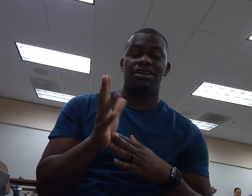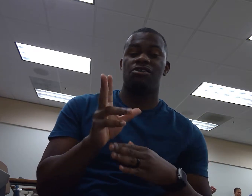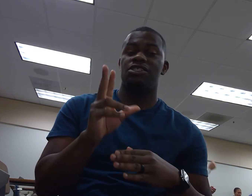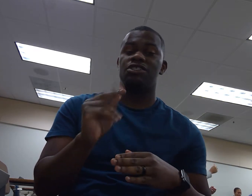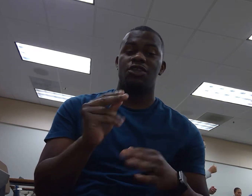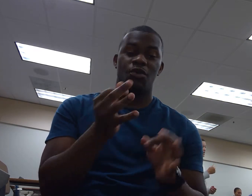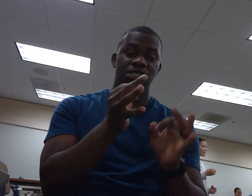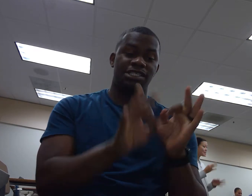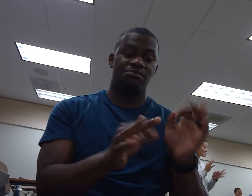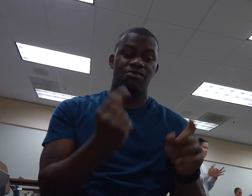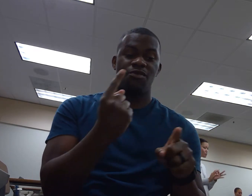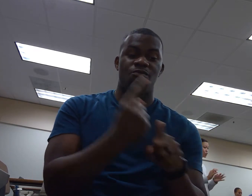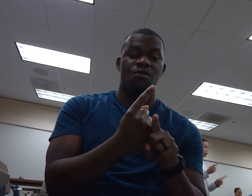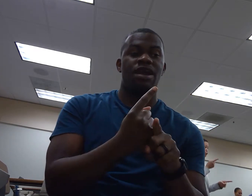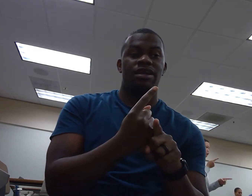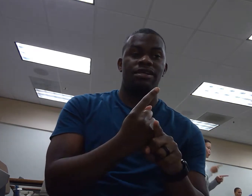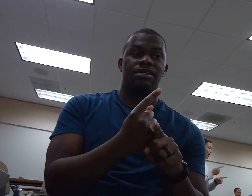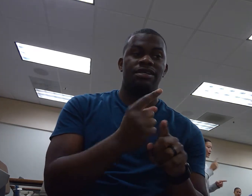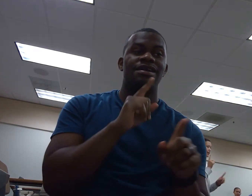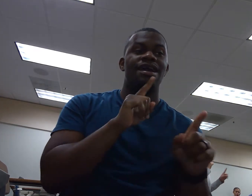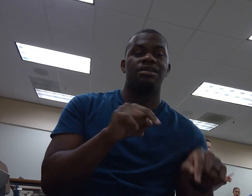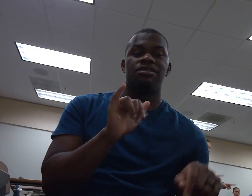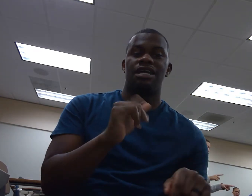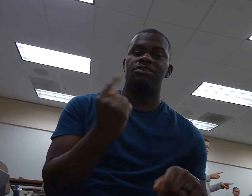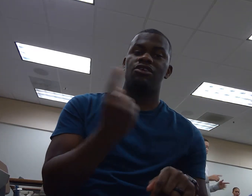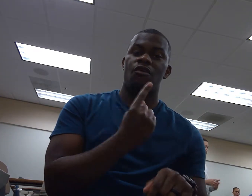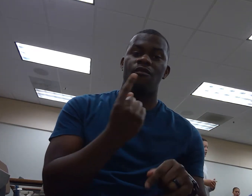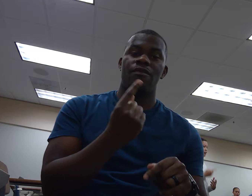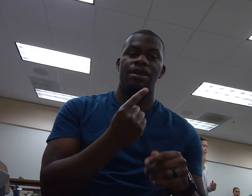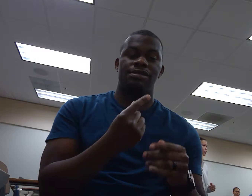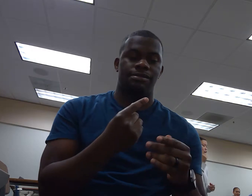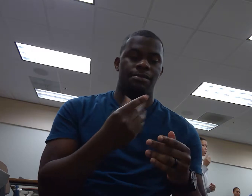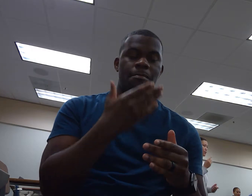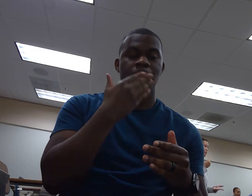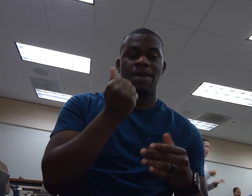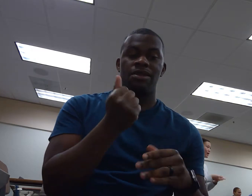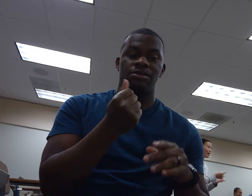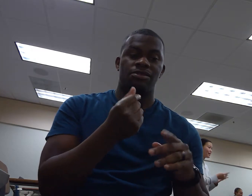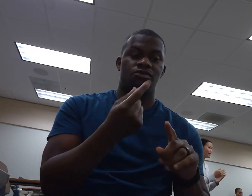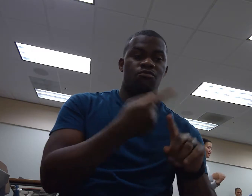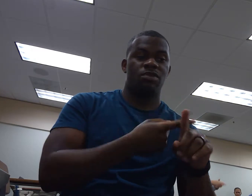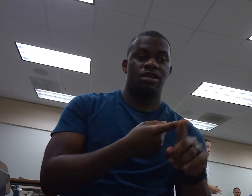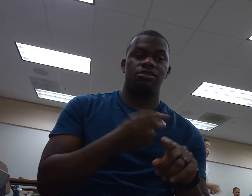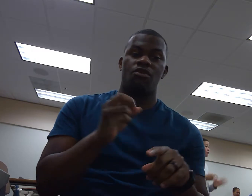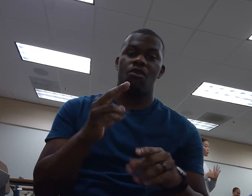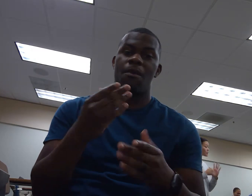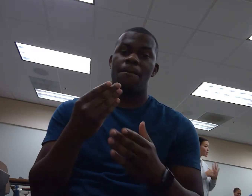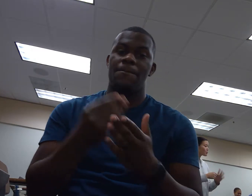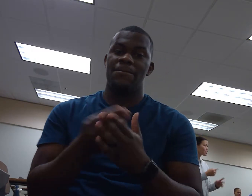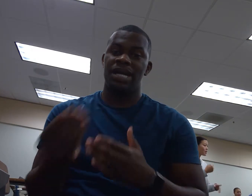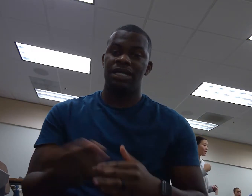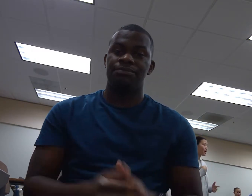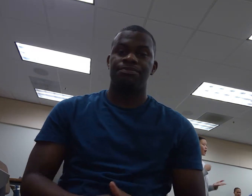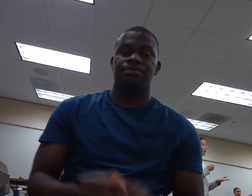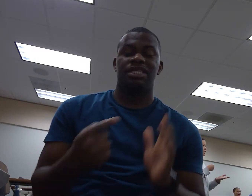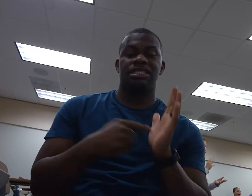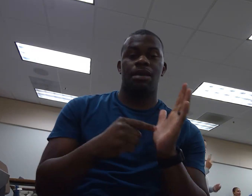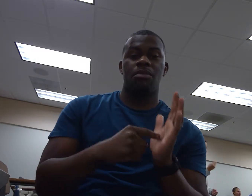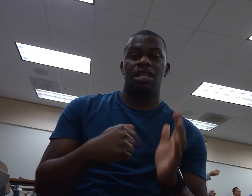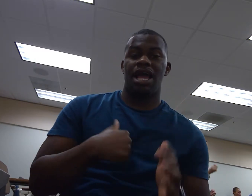rent or that it's always better to buy. For full disclosure, I own a house and I bought it for a whole series of reasons, some of them